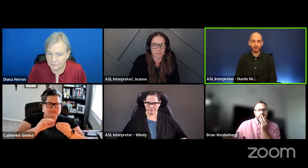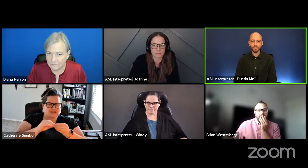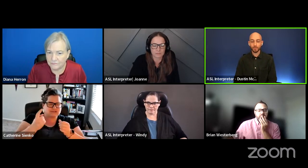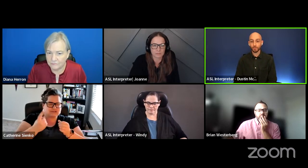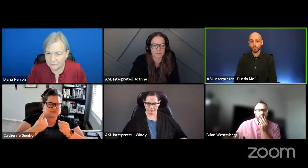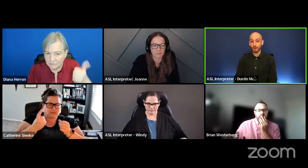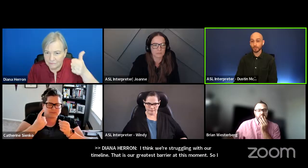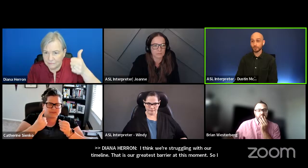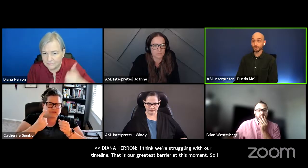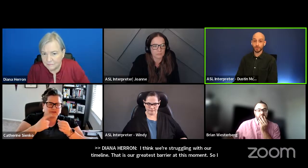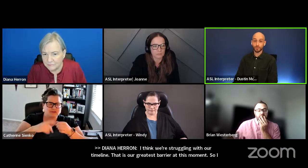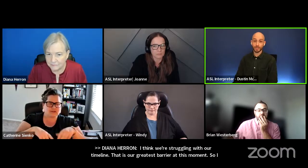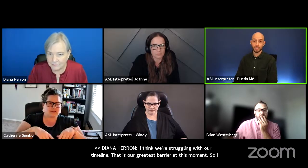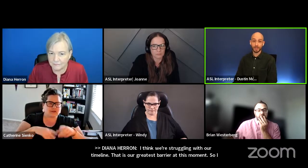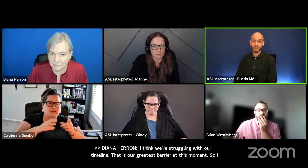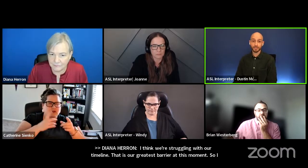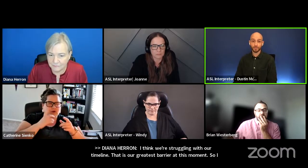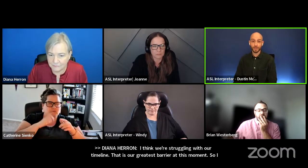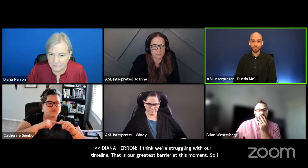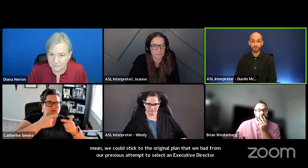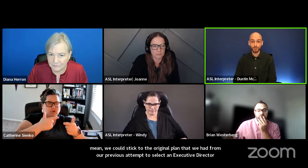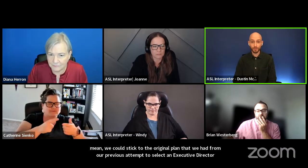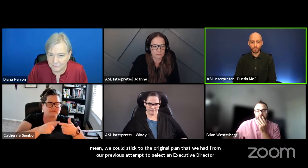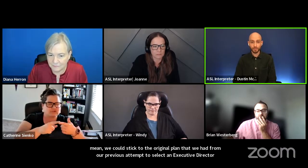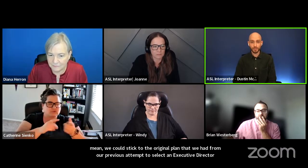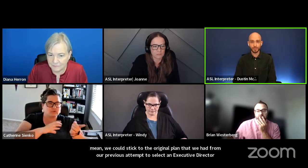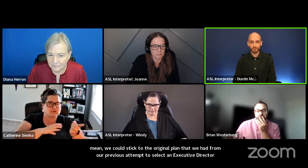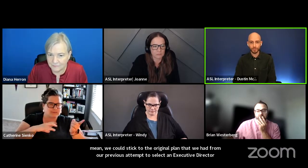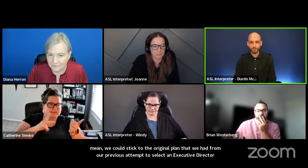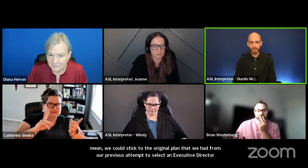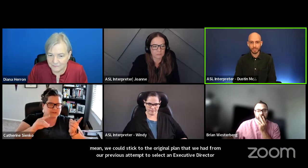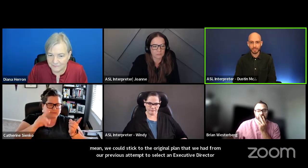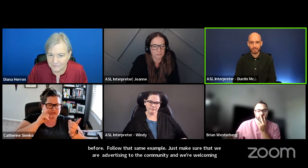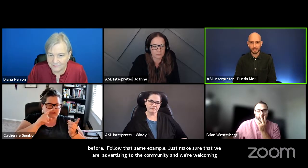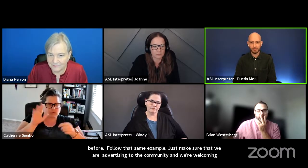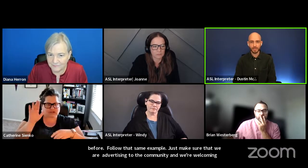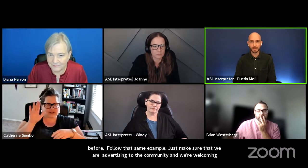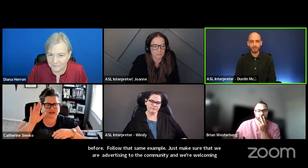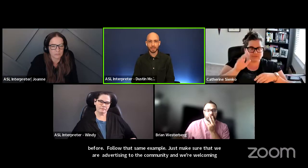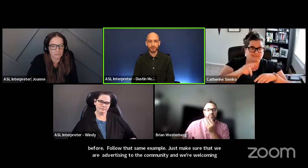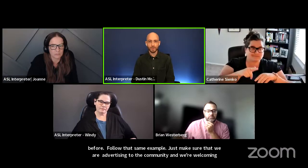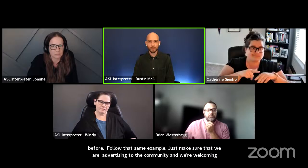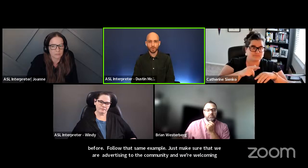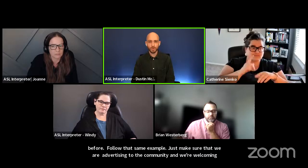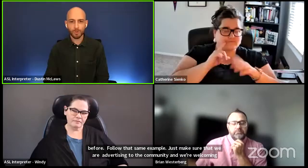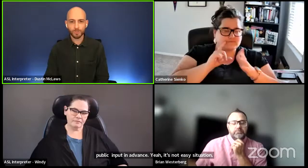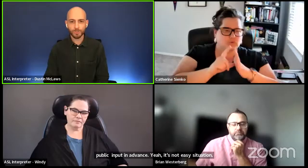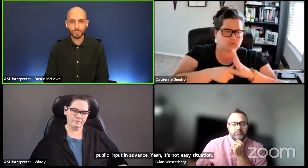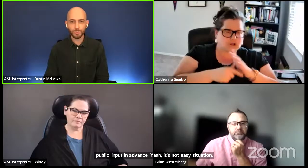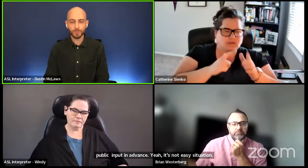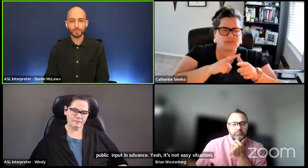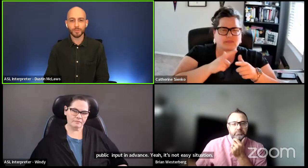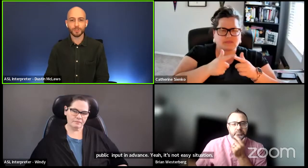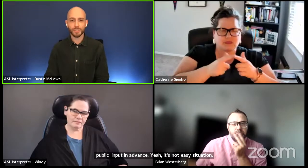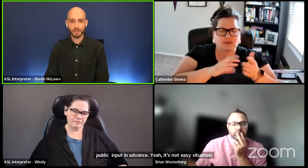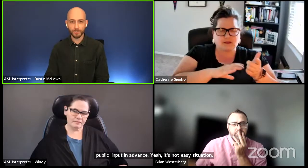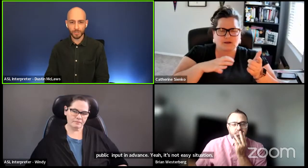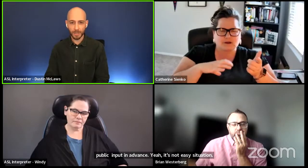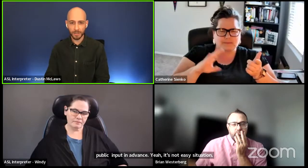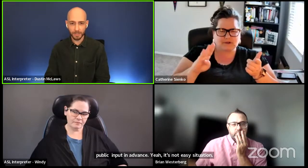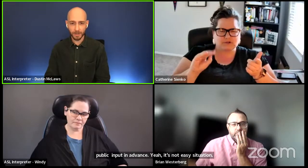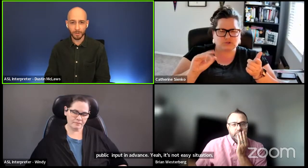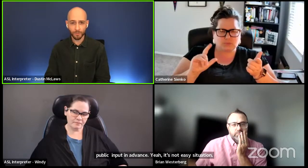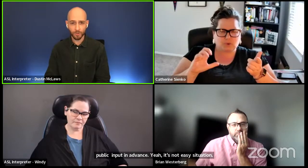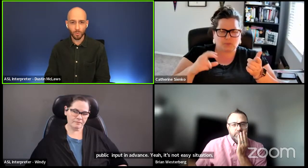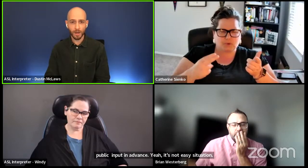thinking, I do want to recognize that we have 2 other commissioners who would like to say something. We'll go to Commissioner Kidd,